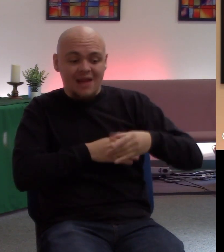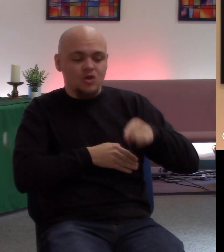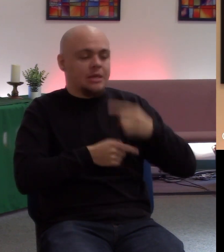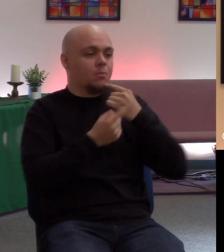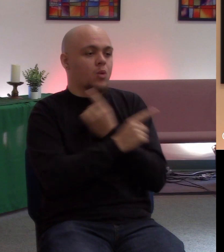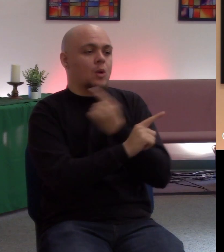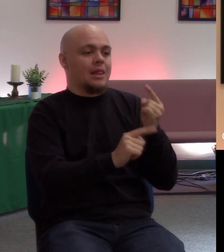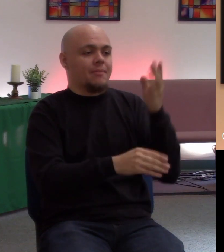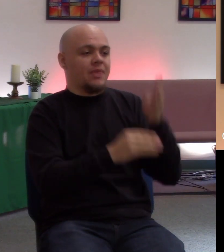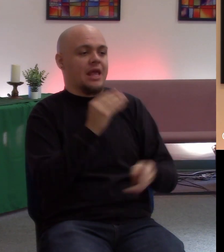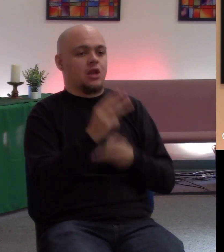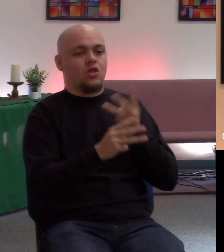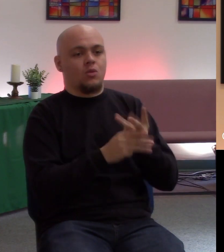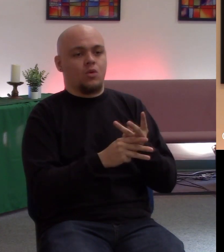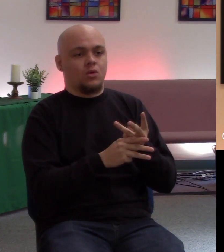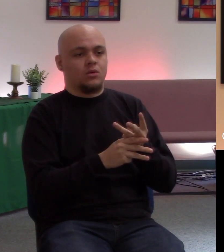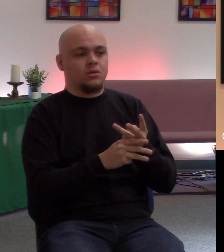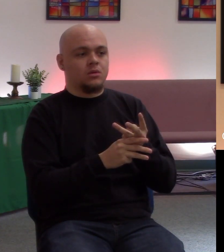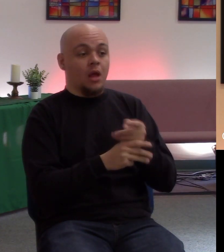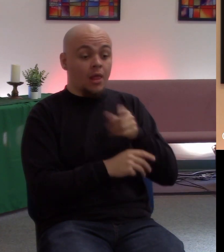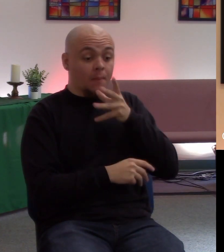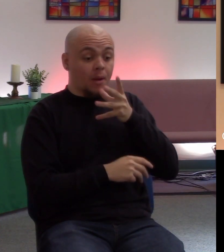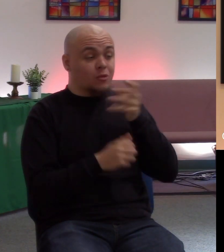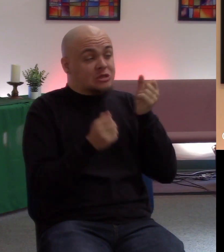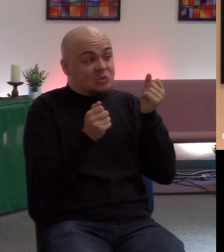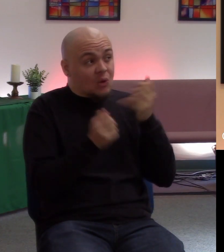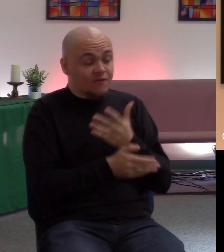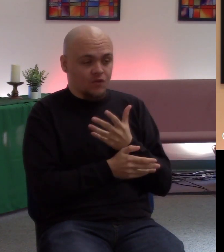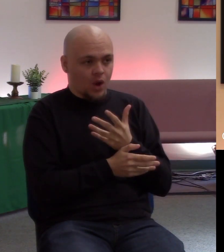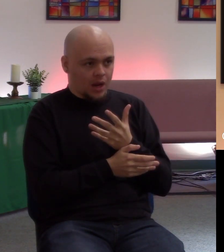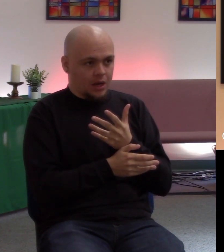2 days after camping proclaimed the end of the world.